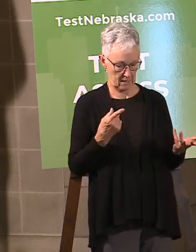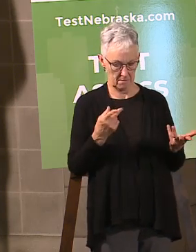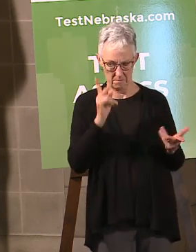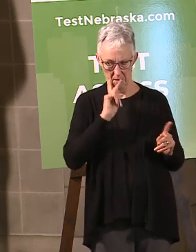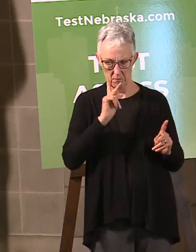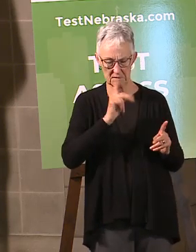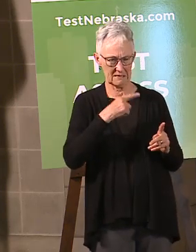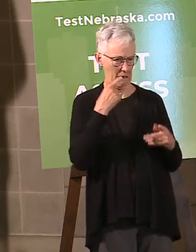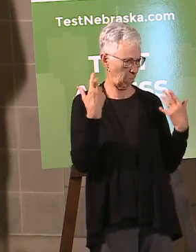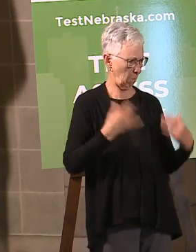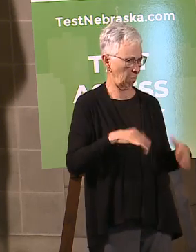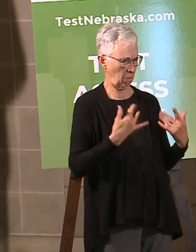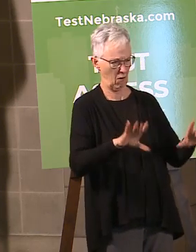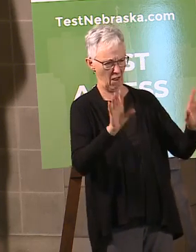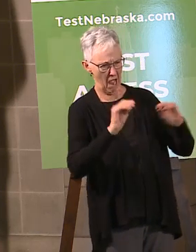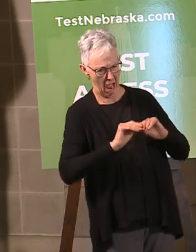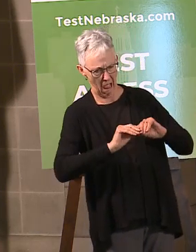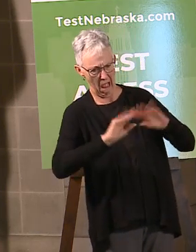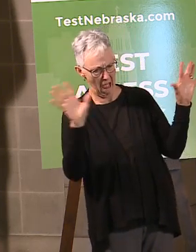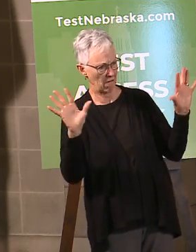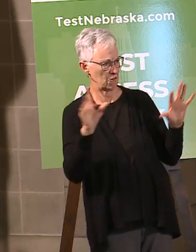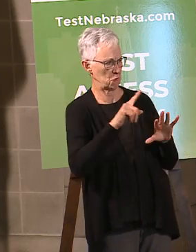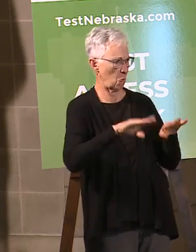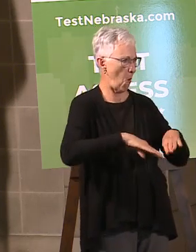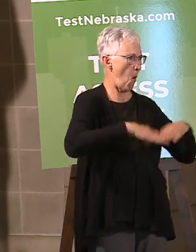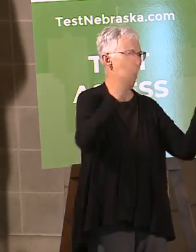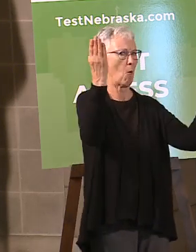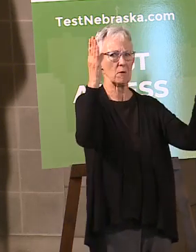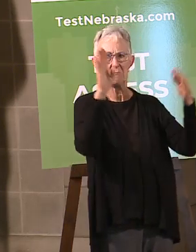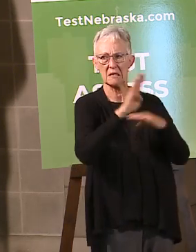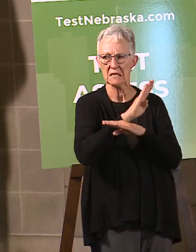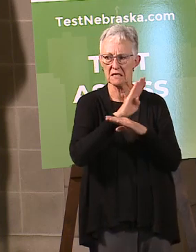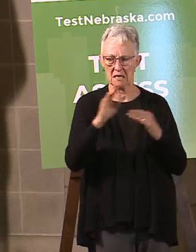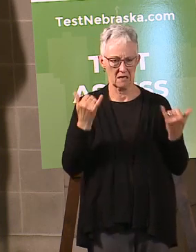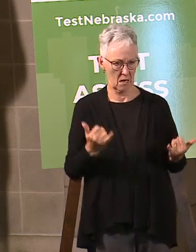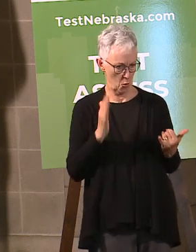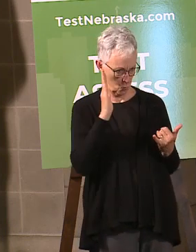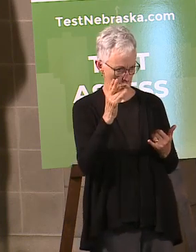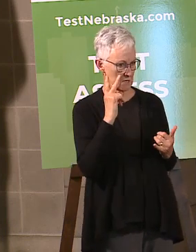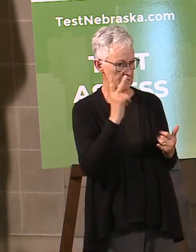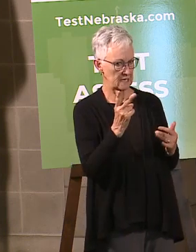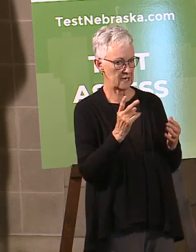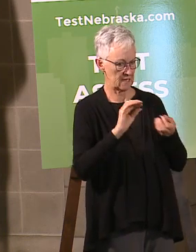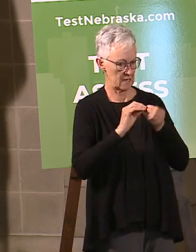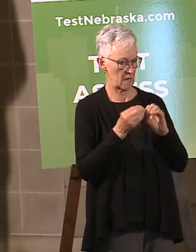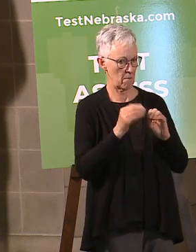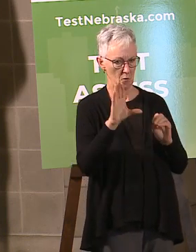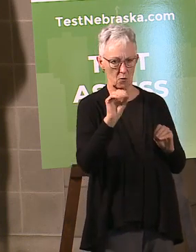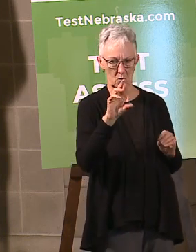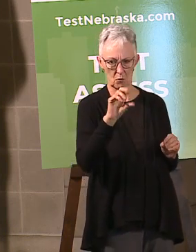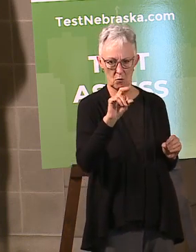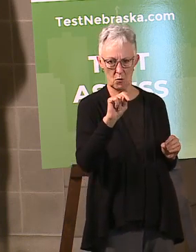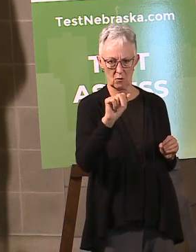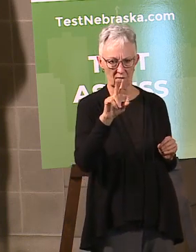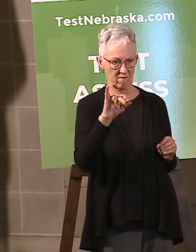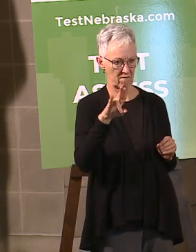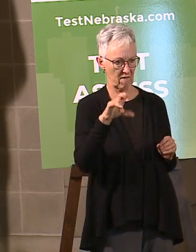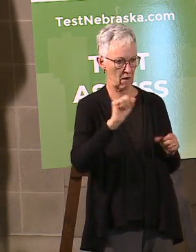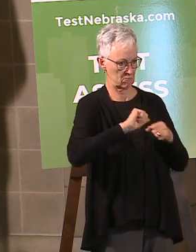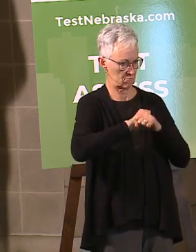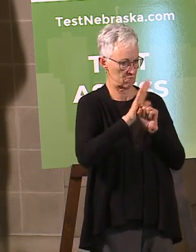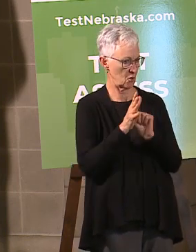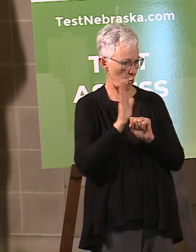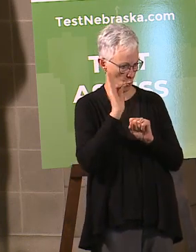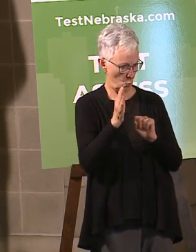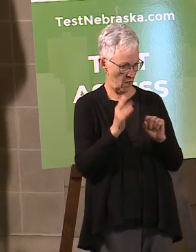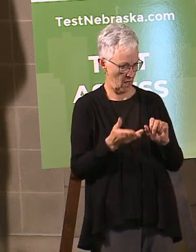see more, as you do relaxation, you're going to see more infections? Again, folks, we can't stop the infection from coming. It's a